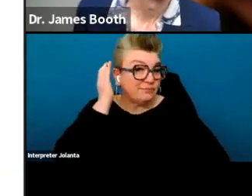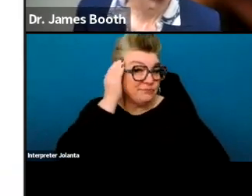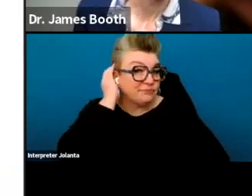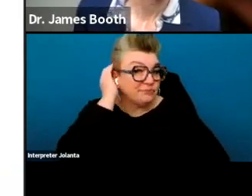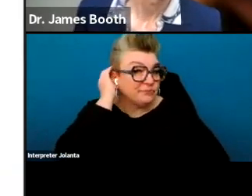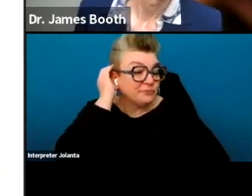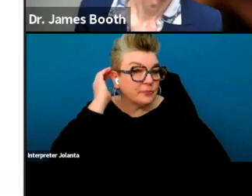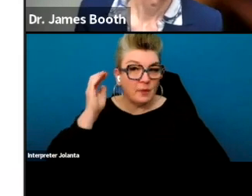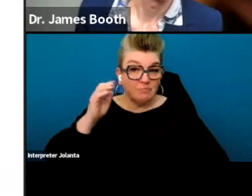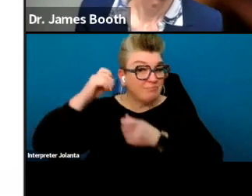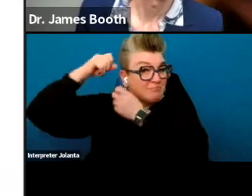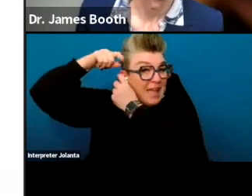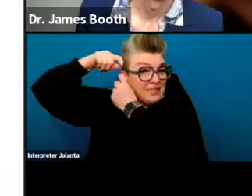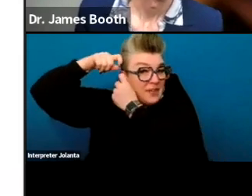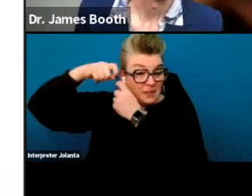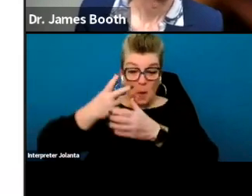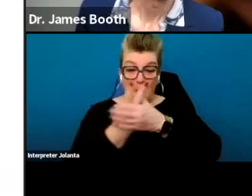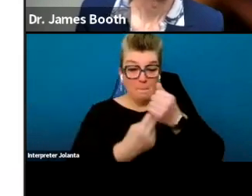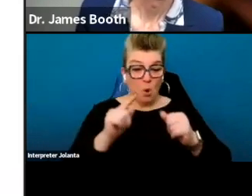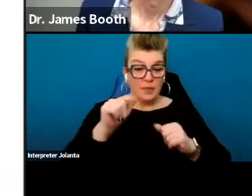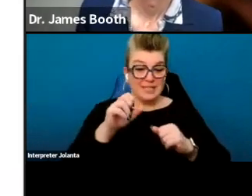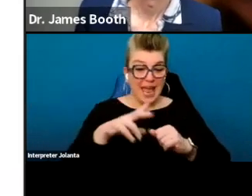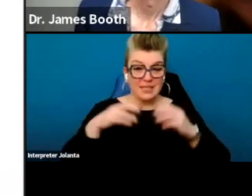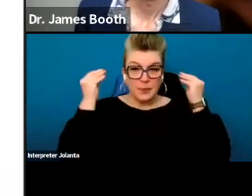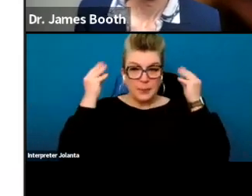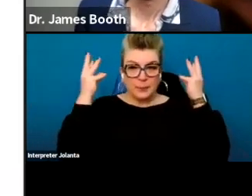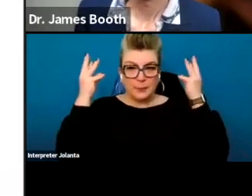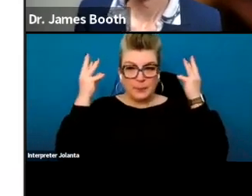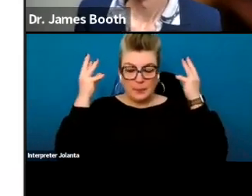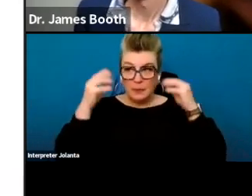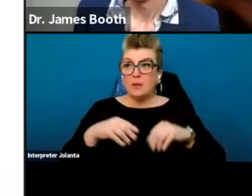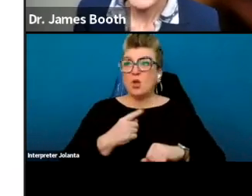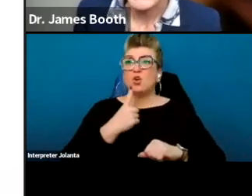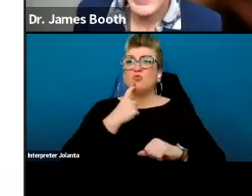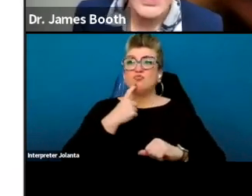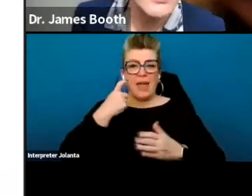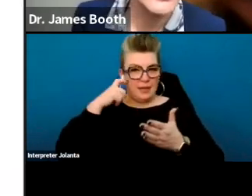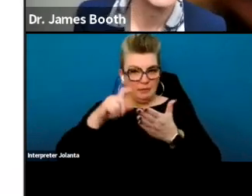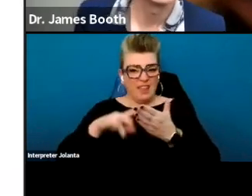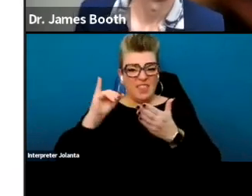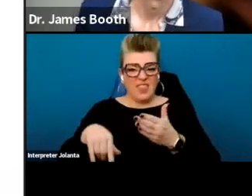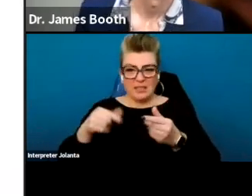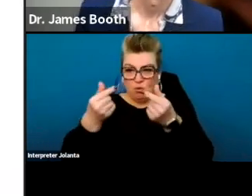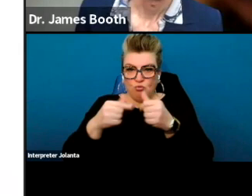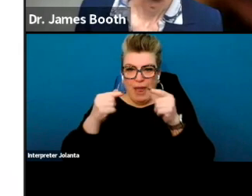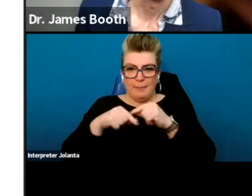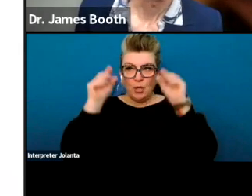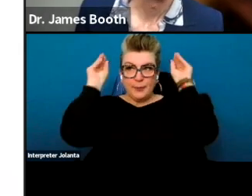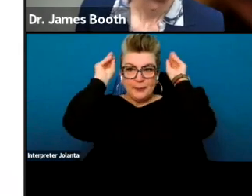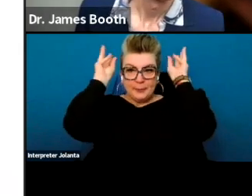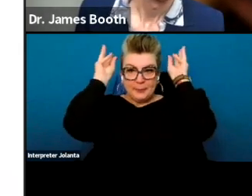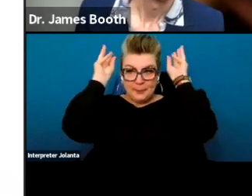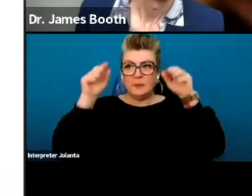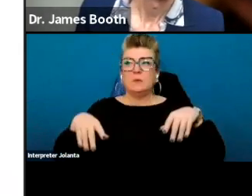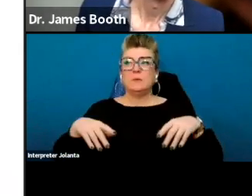was activated by both tasks. So here in red, you can see the grammaticality judgment